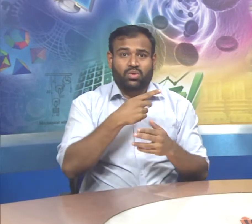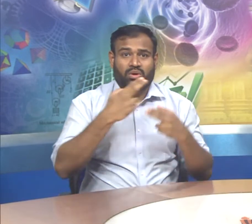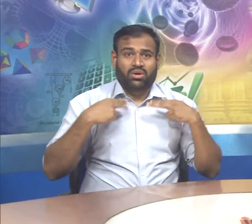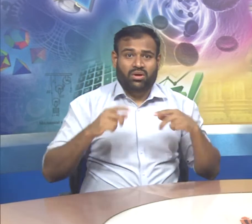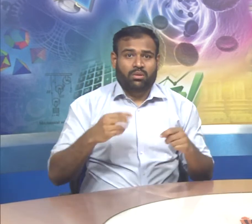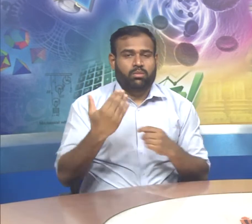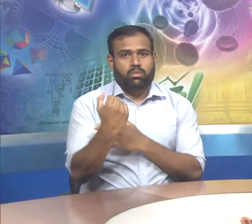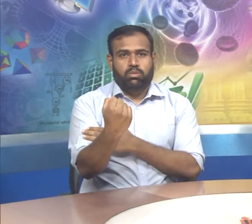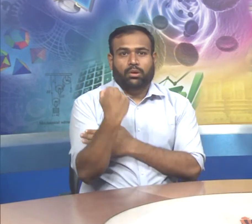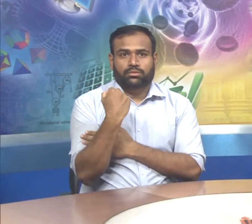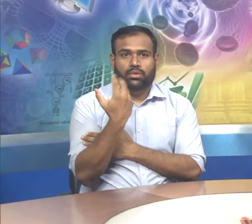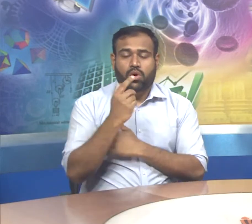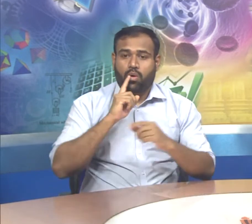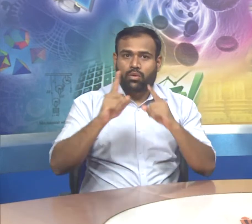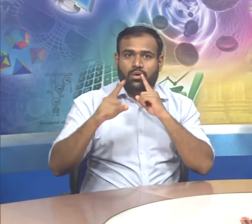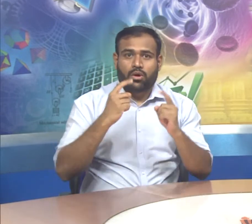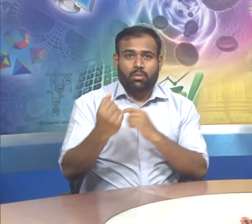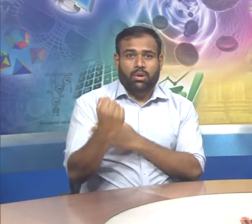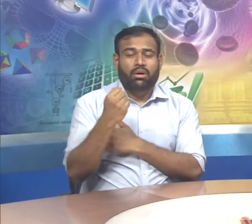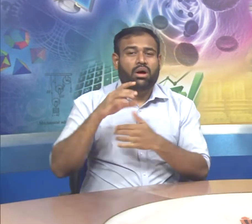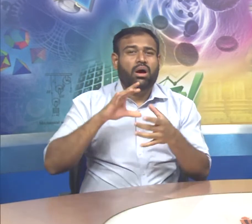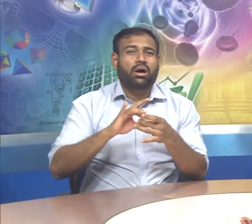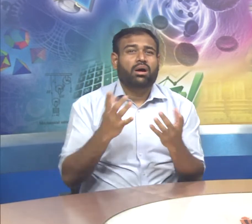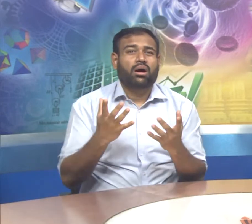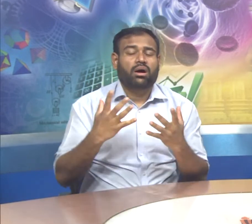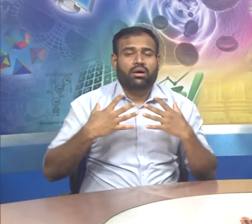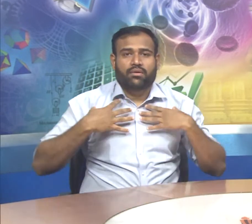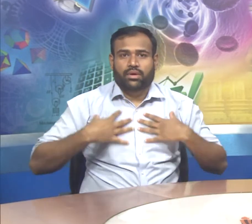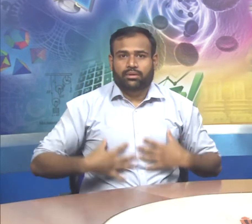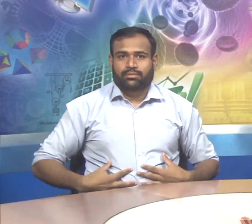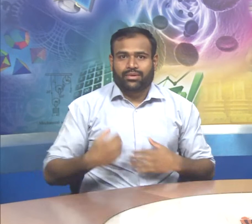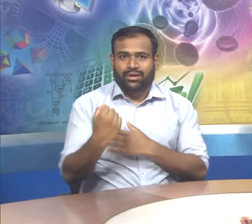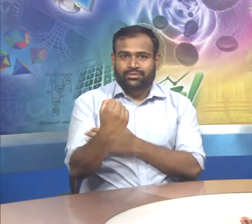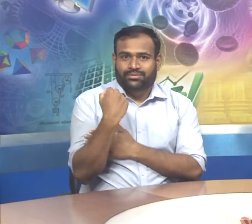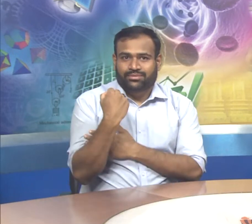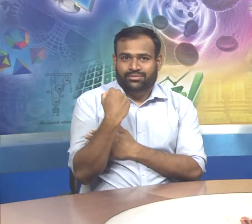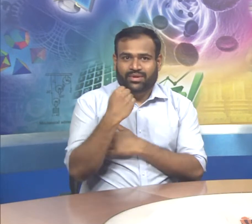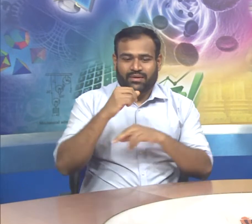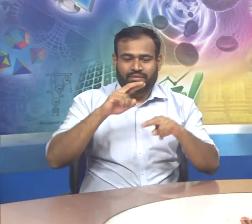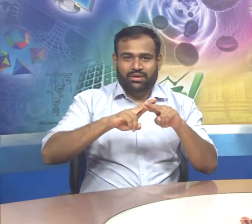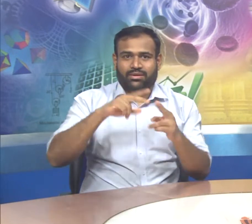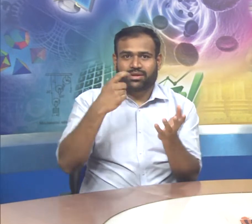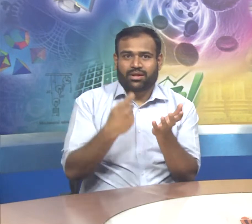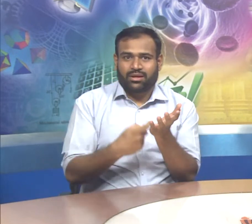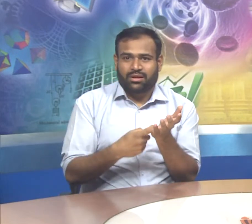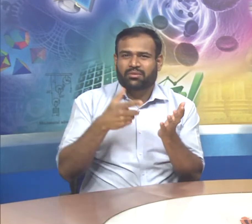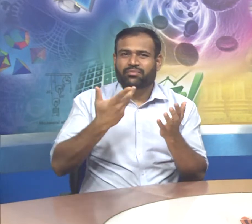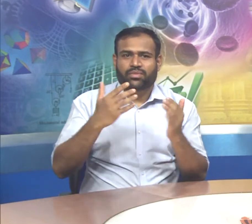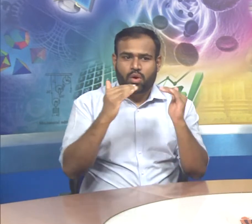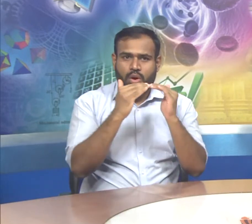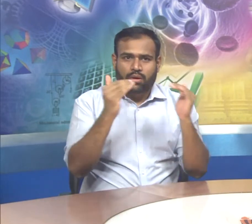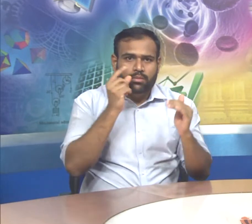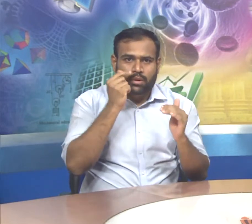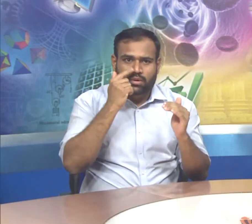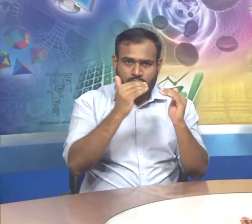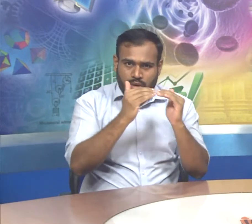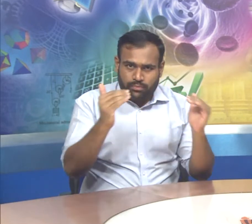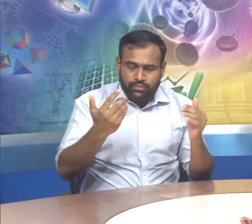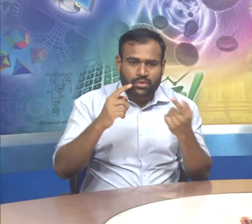The Supreme Court has been invested with special powers in the